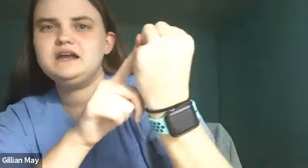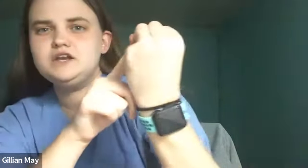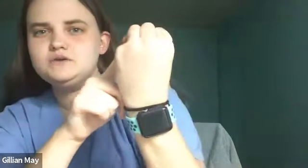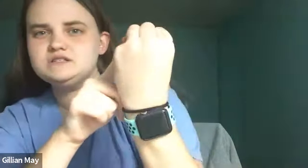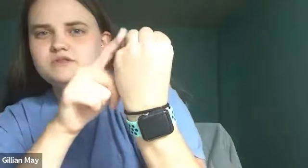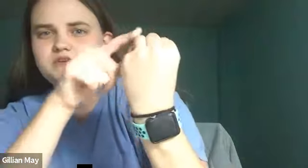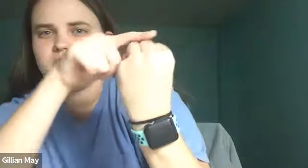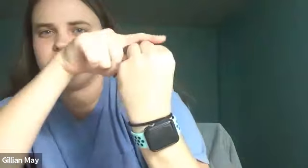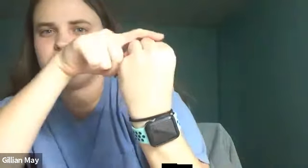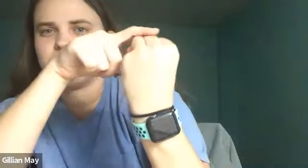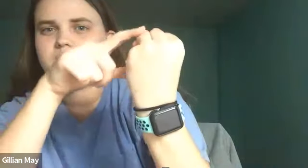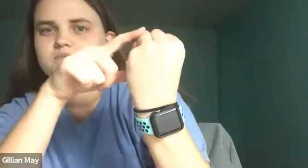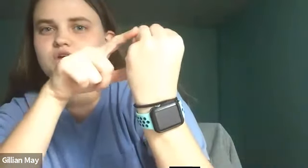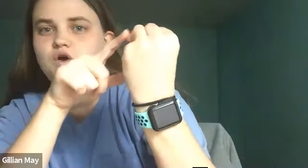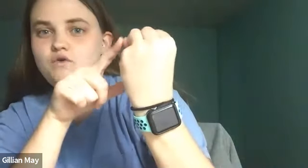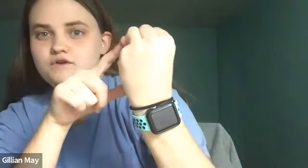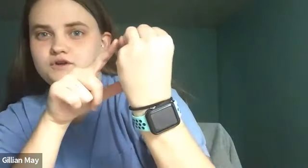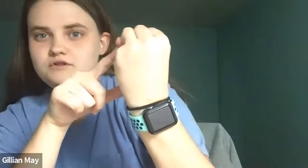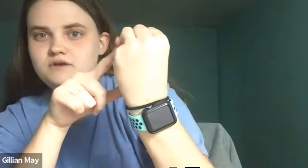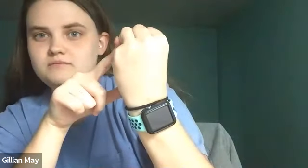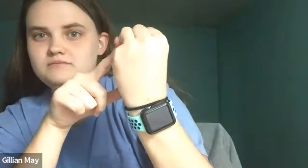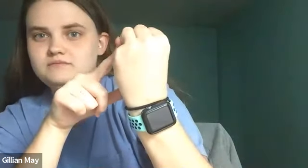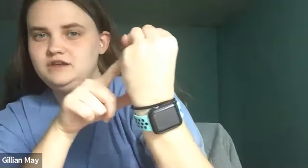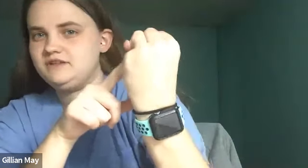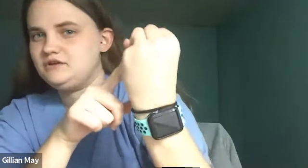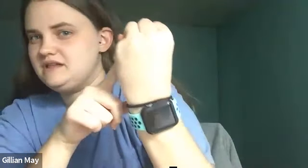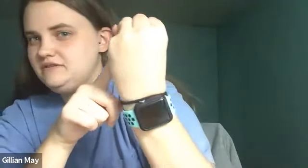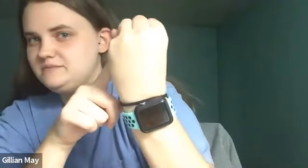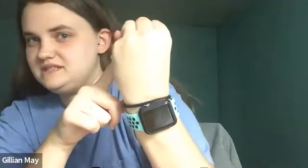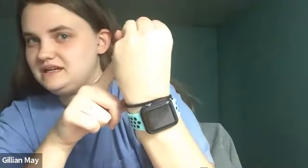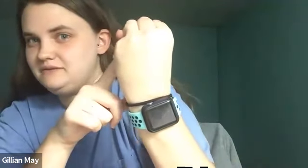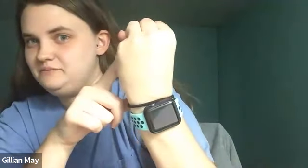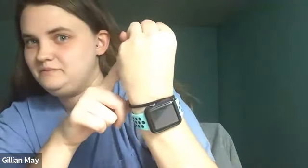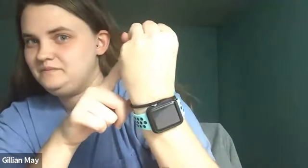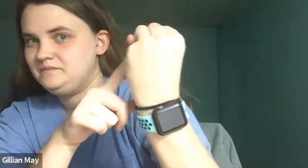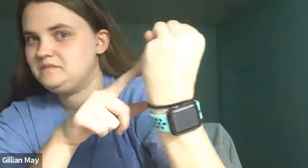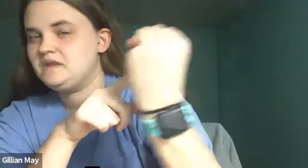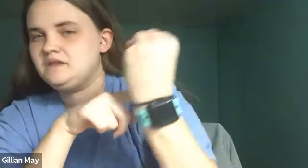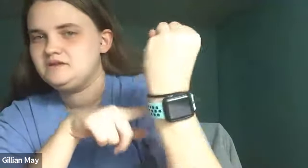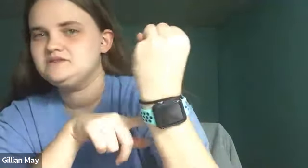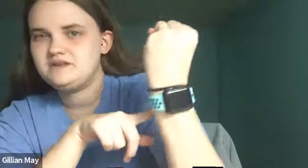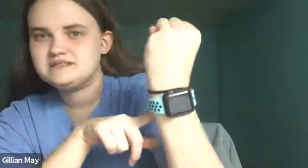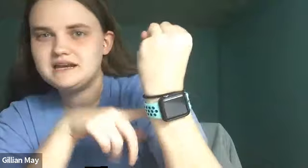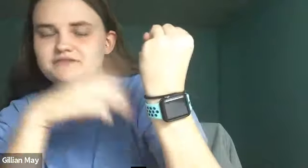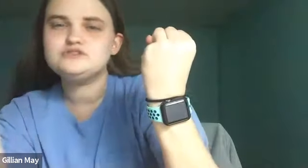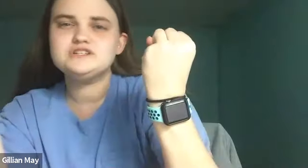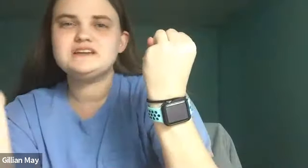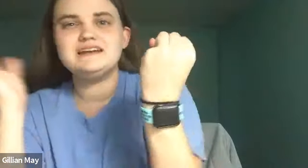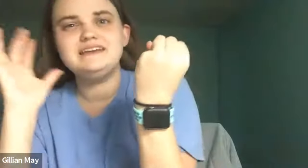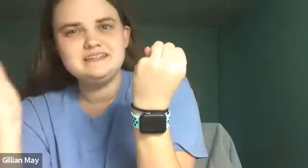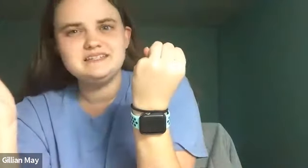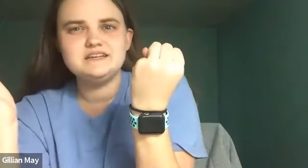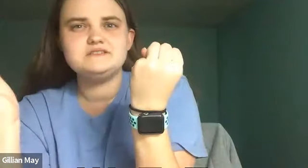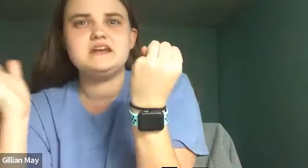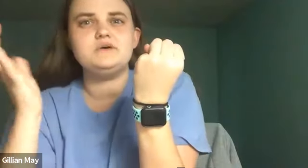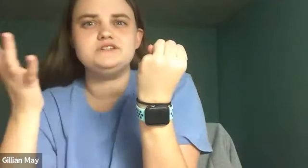of noticeable that you have the 3 bumps over your thumb. You have like your little thumb sticking out. So those are just kind of key details that I always